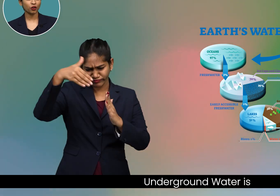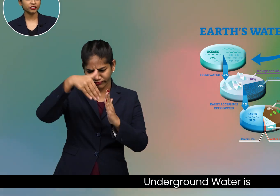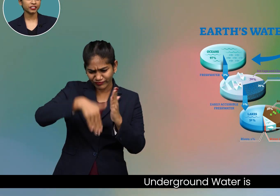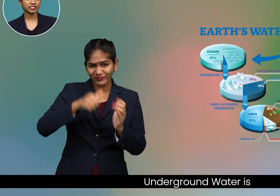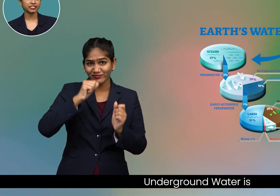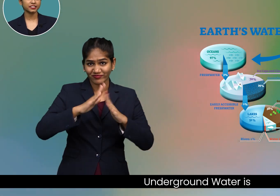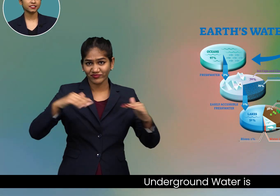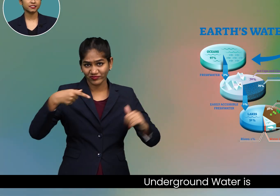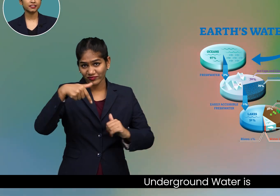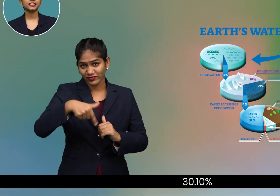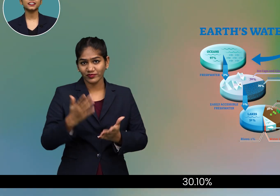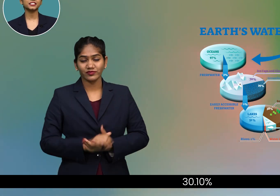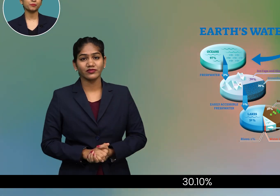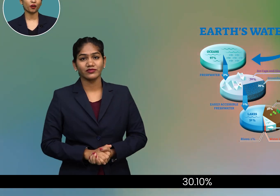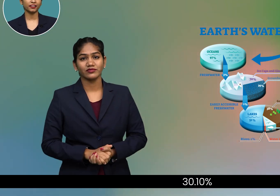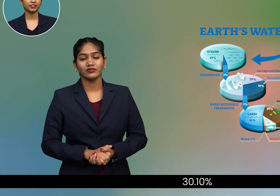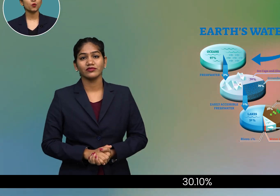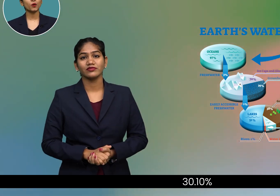Underground water is